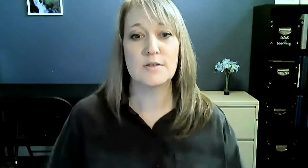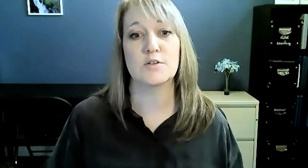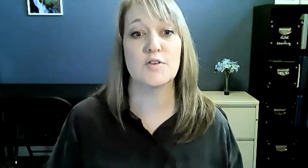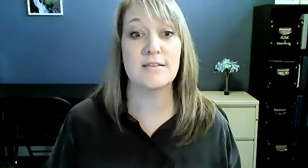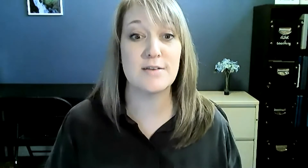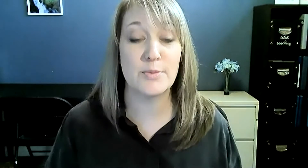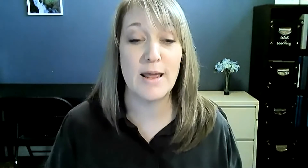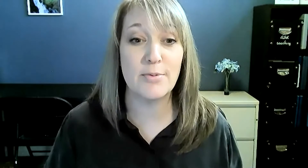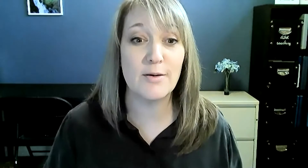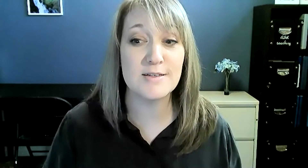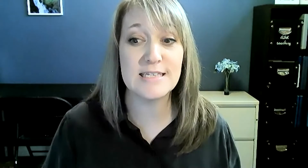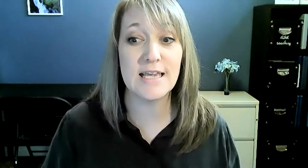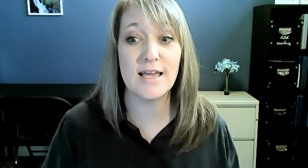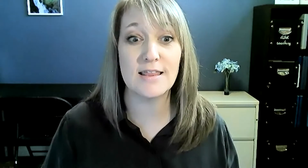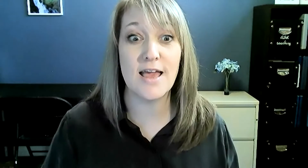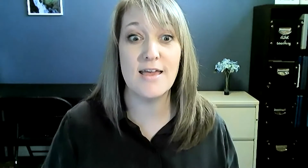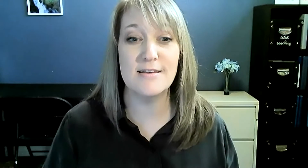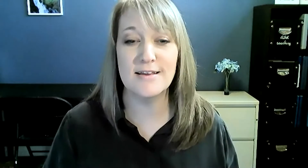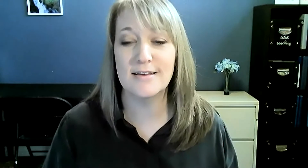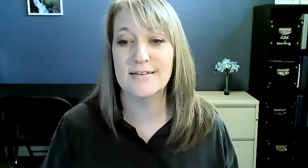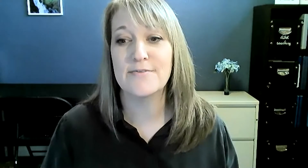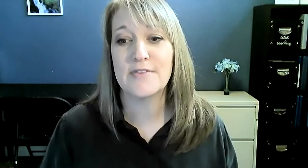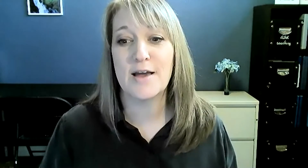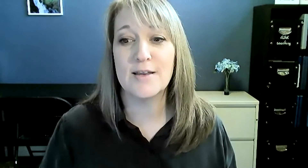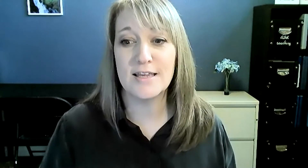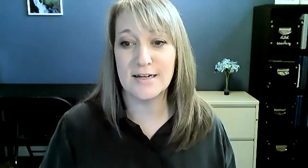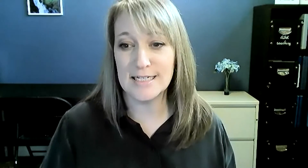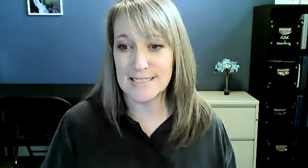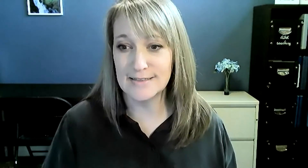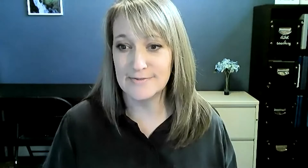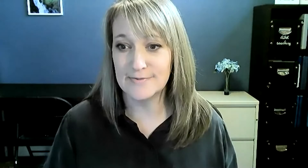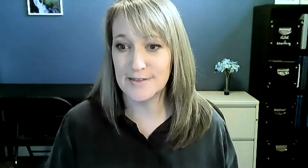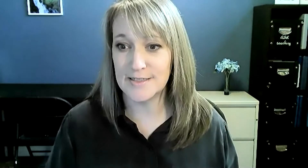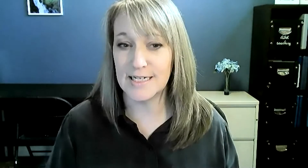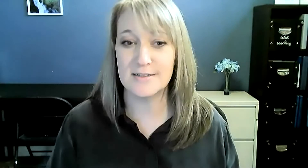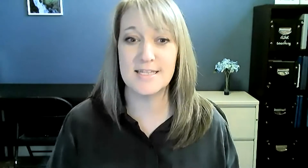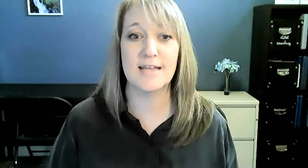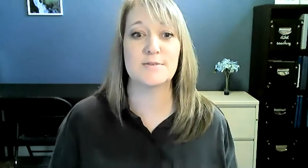So draw this on your paper and we'll see at the end how many you got. All right, here's the next one.